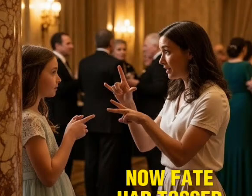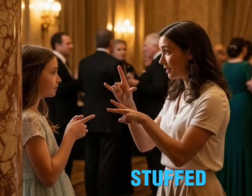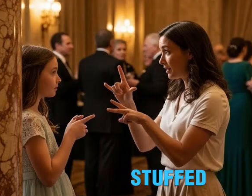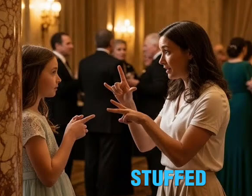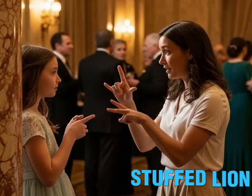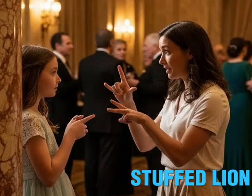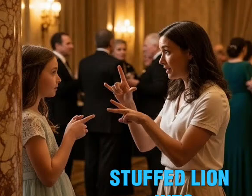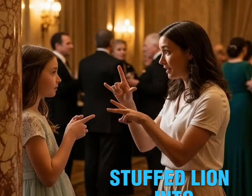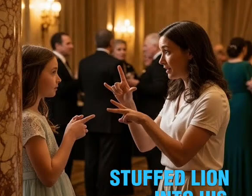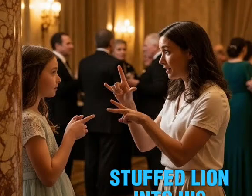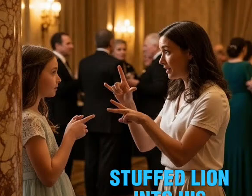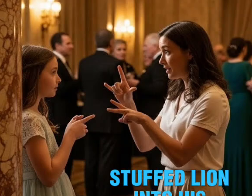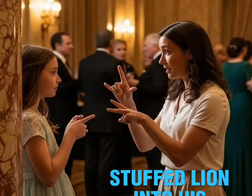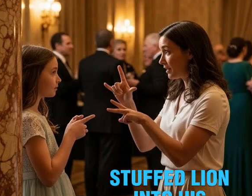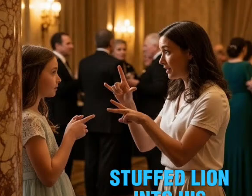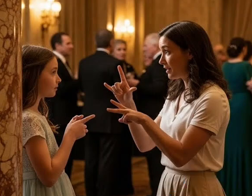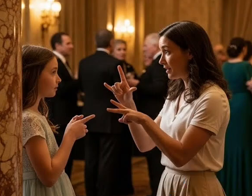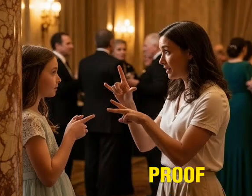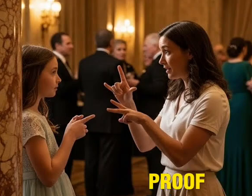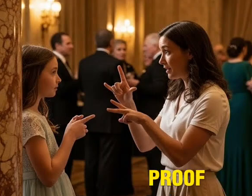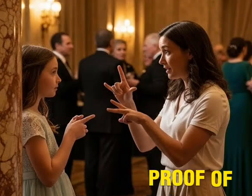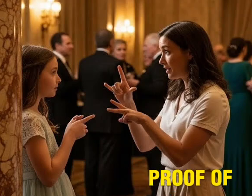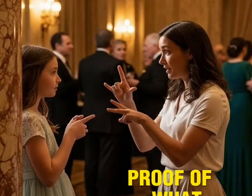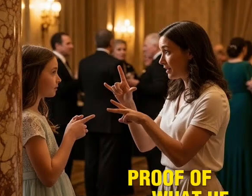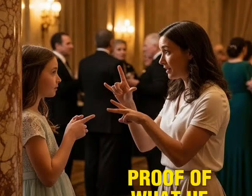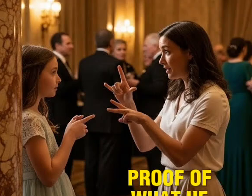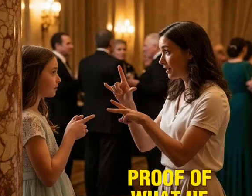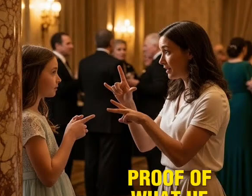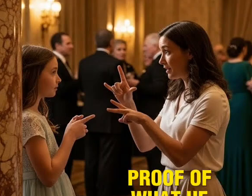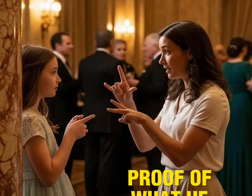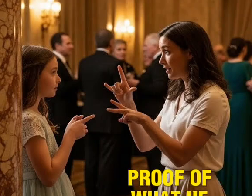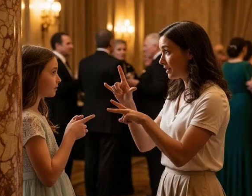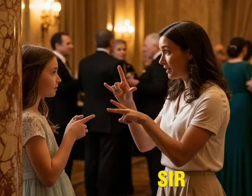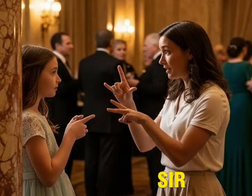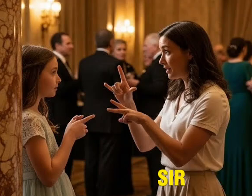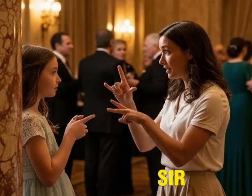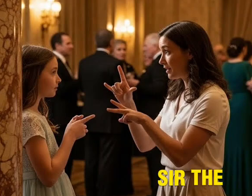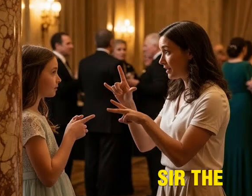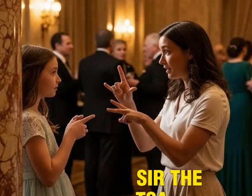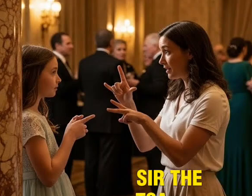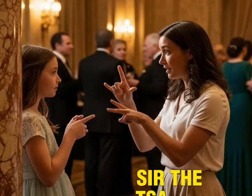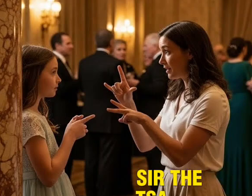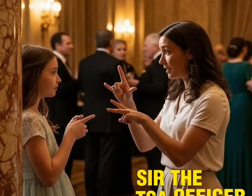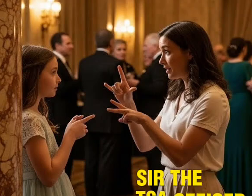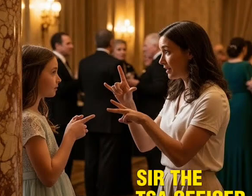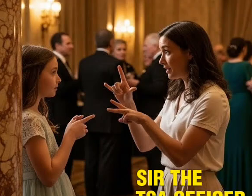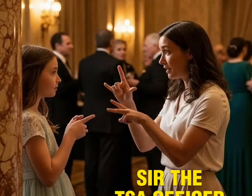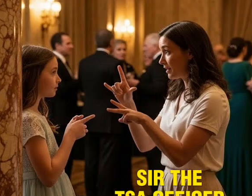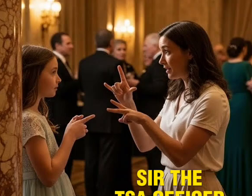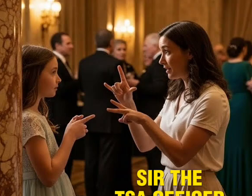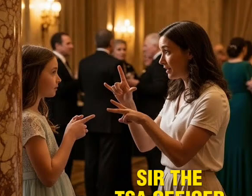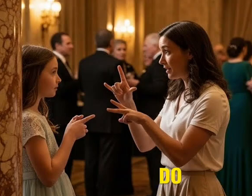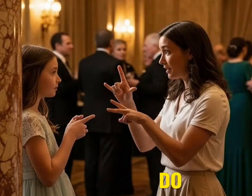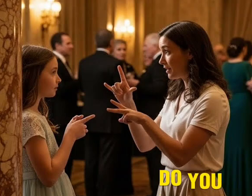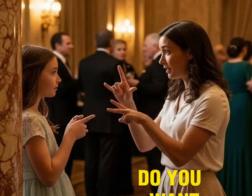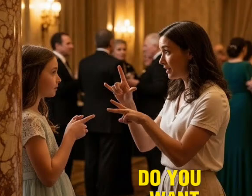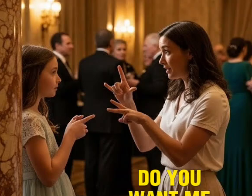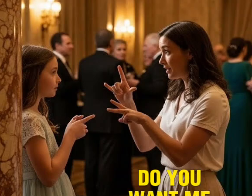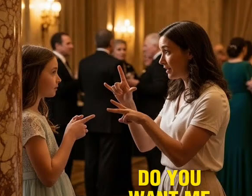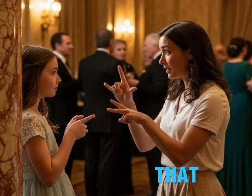stuffed lion into his hands. Proof of what he had abandoned. "Sir," the TSA officer asked, "do you want me to send that to